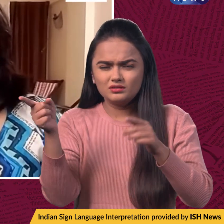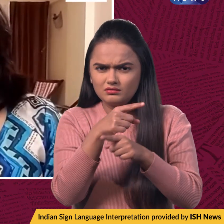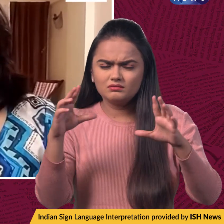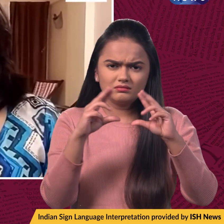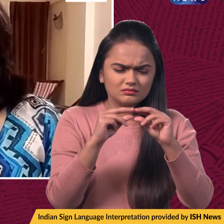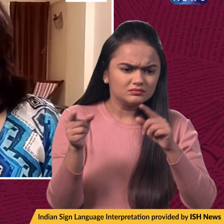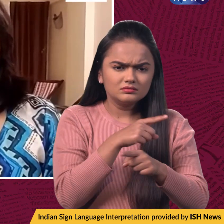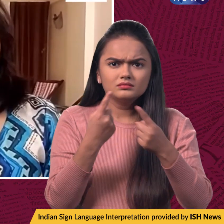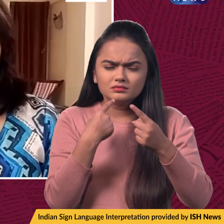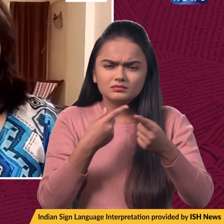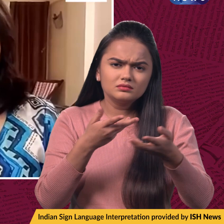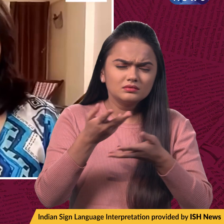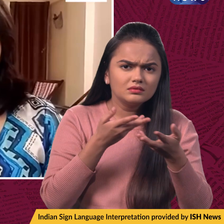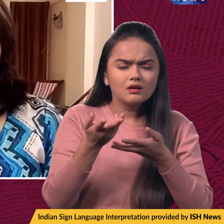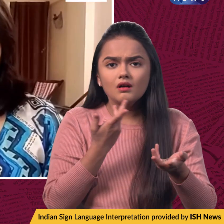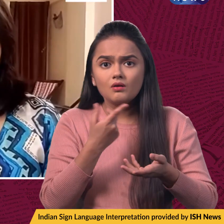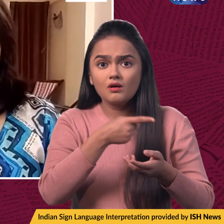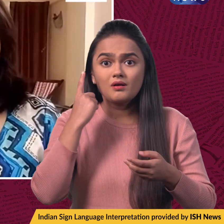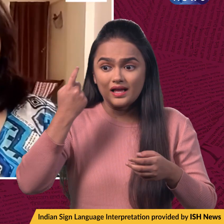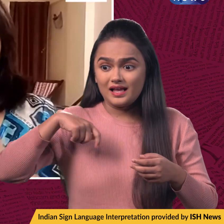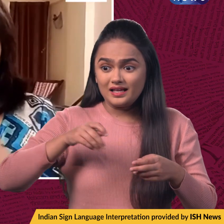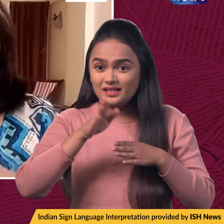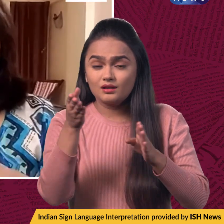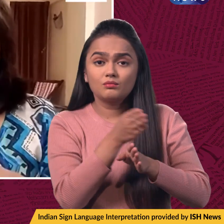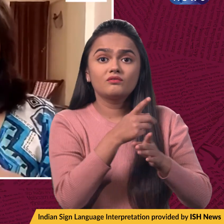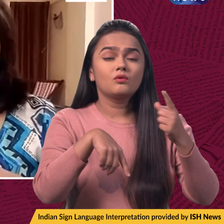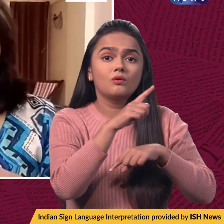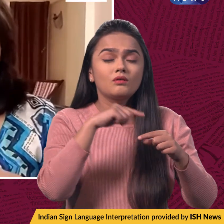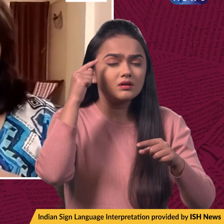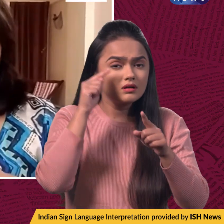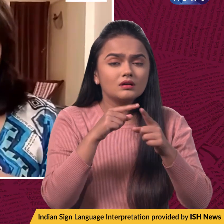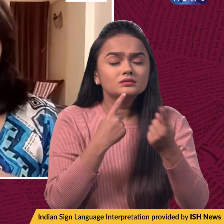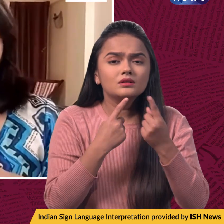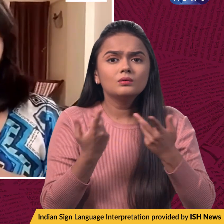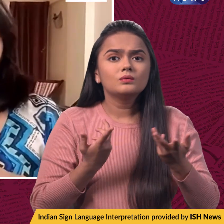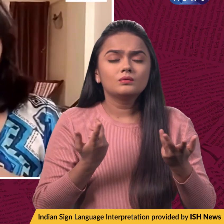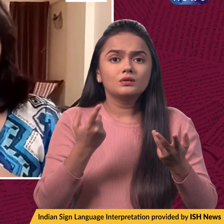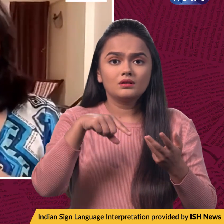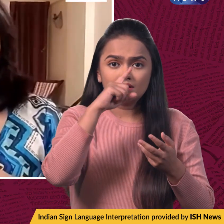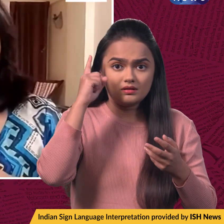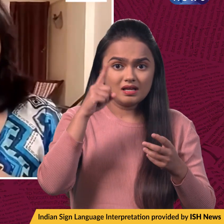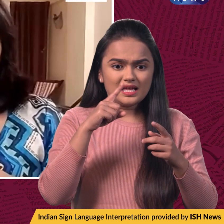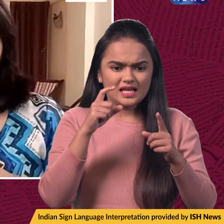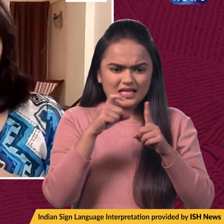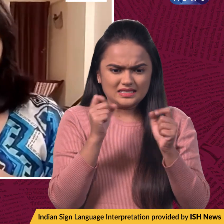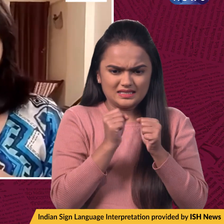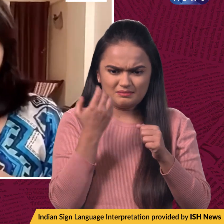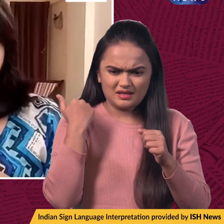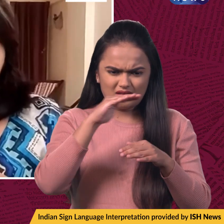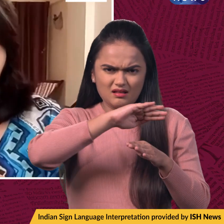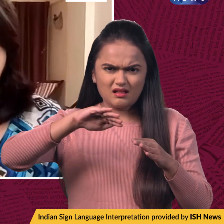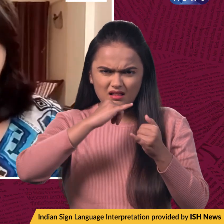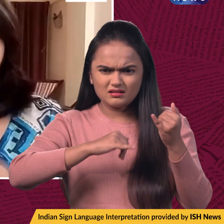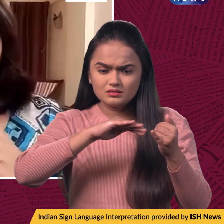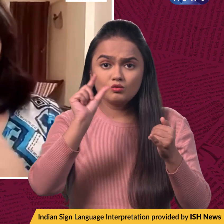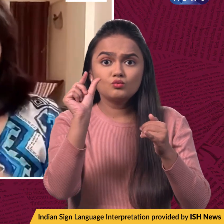state's stand to be presented before the High Court. The first incident that really took place towards the end of December happened